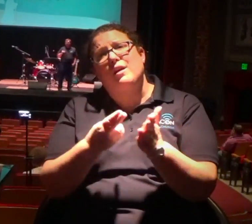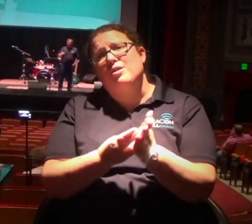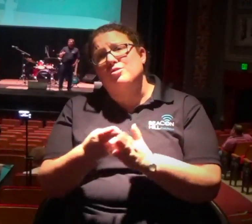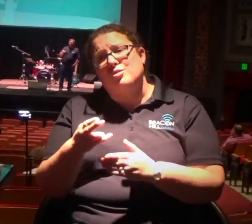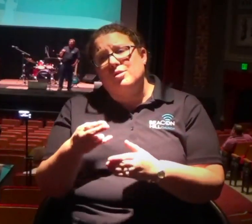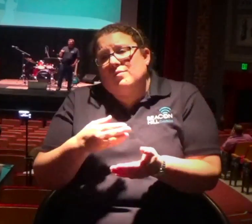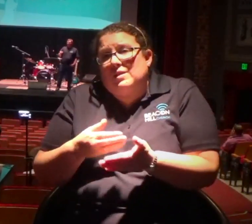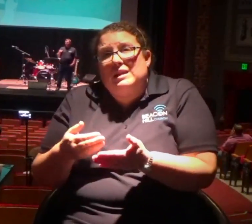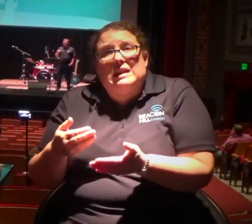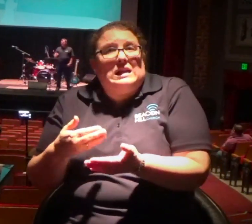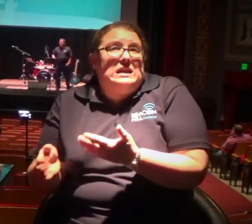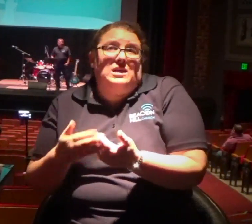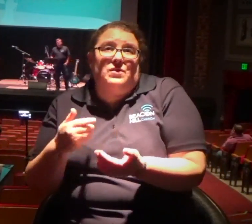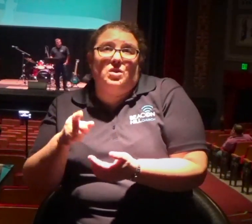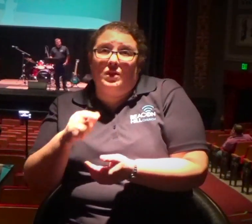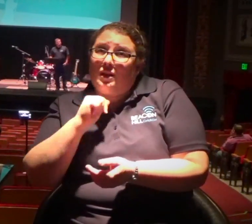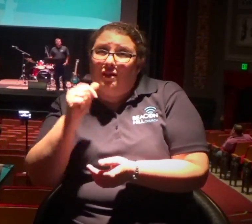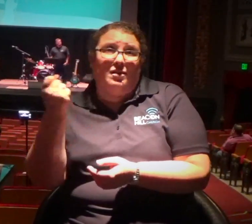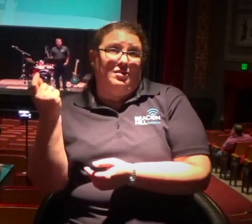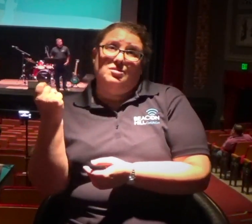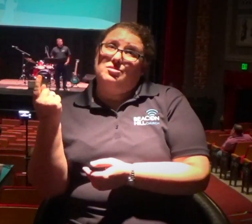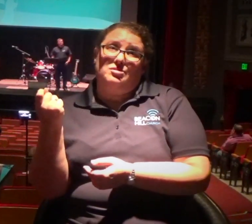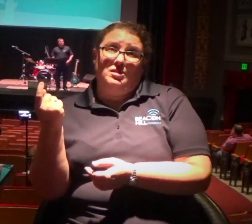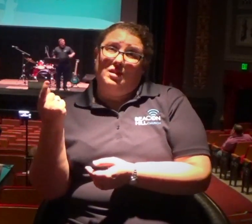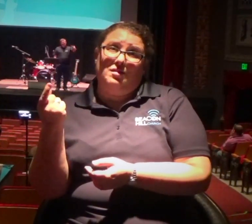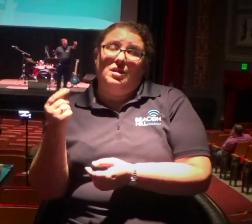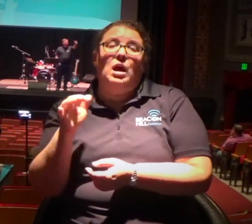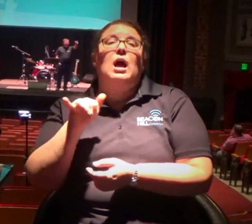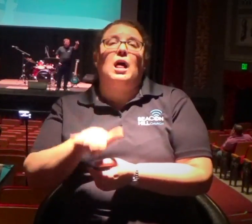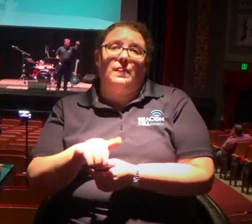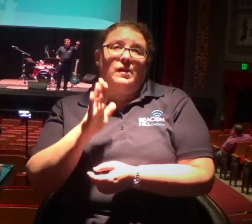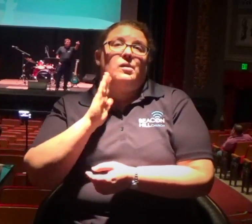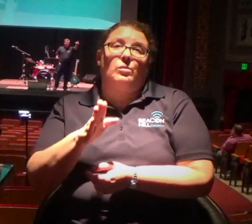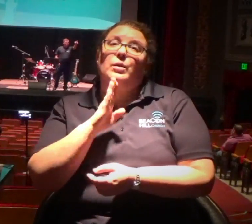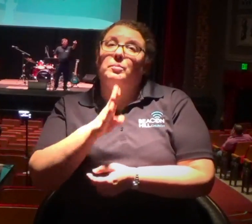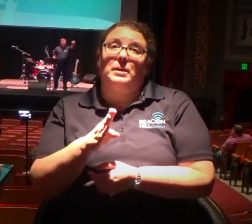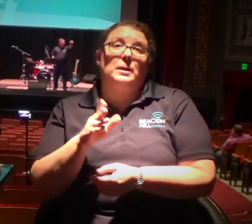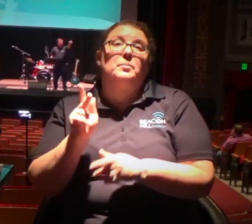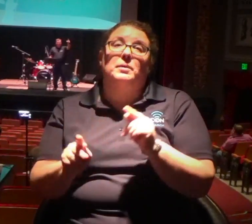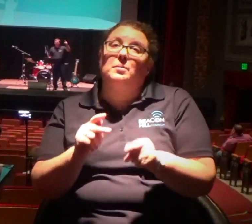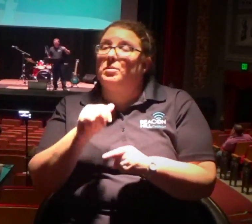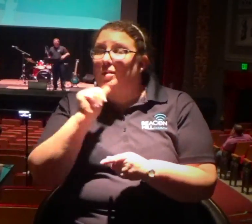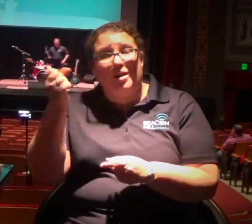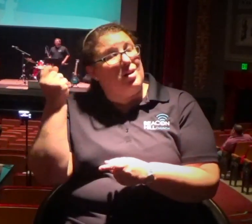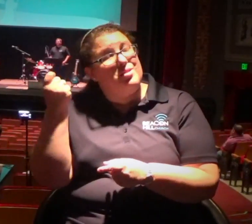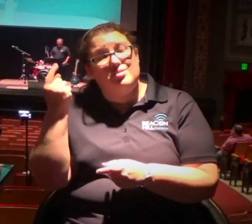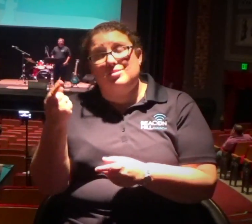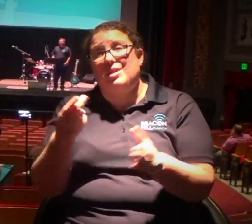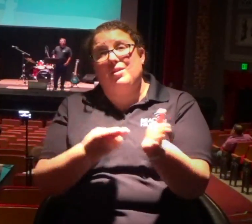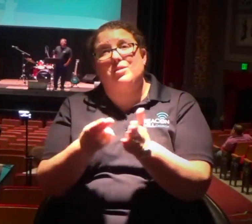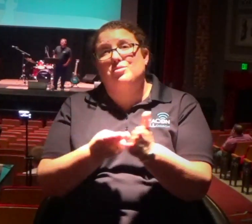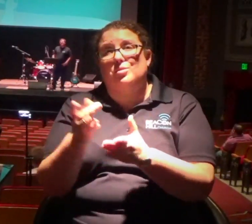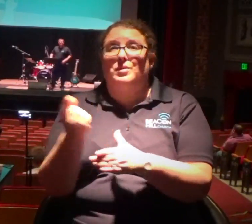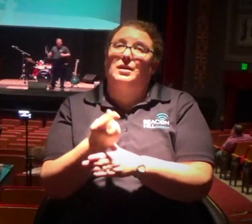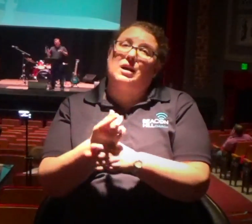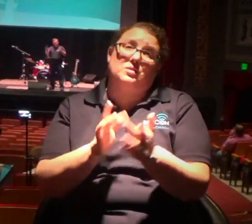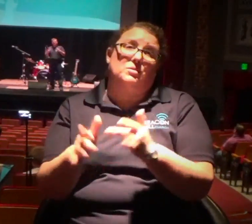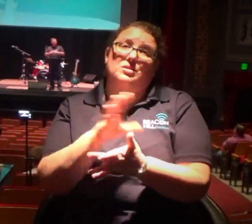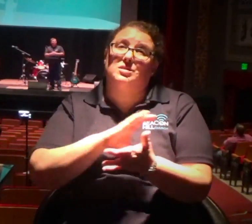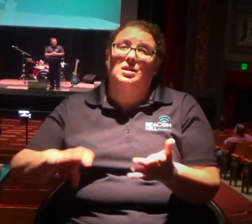truth of the gospel of Jesus Christ. But keep on preaching. Don't worry about what people think or what they say. Keep on preaching.